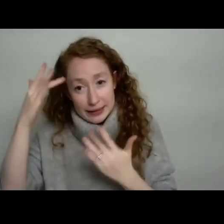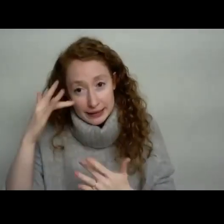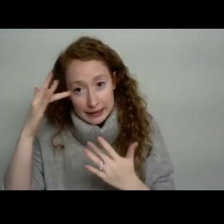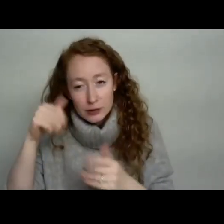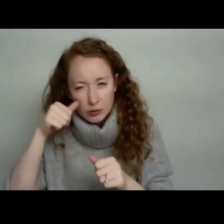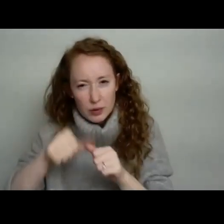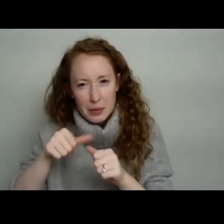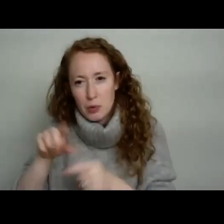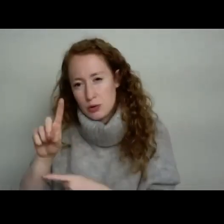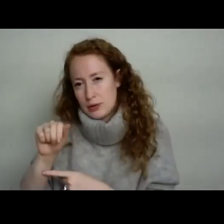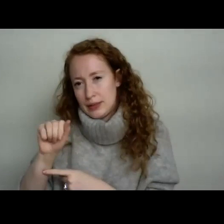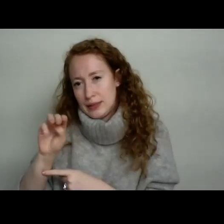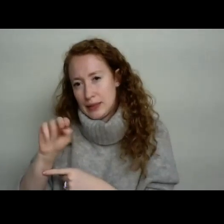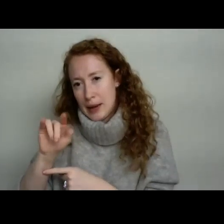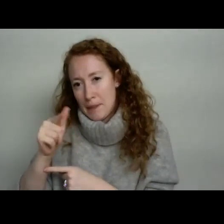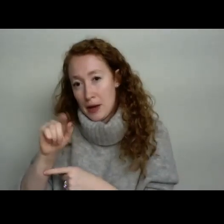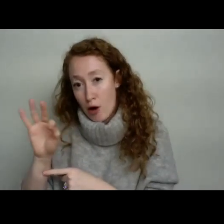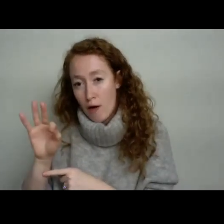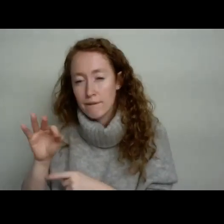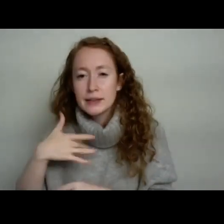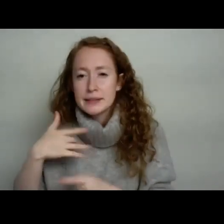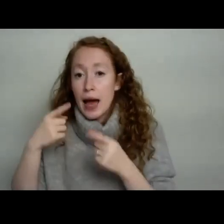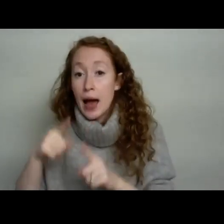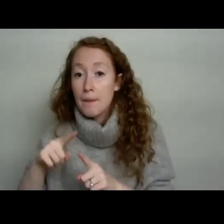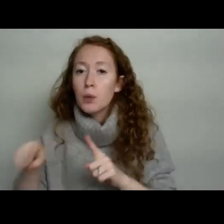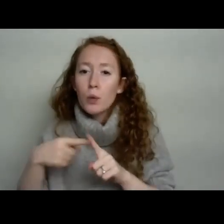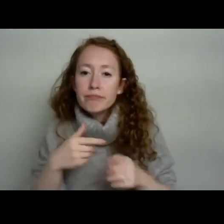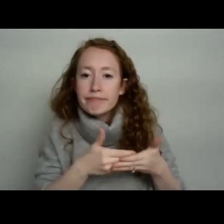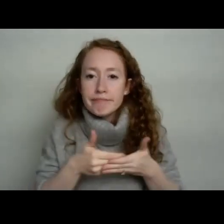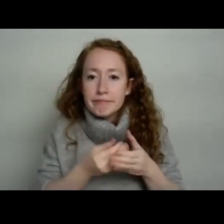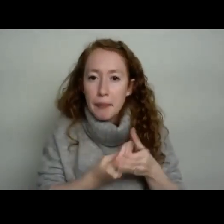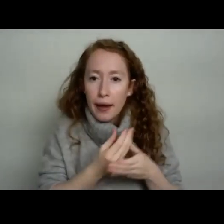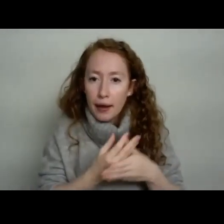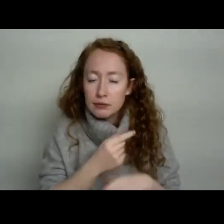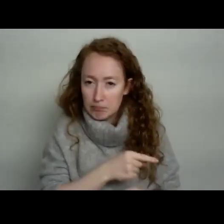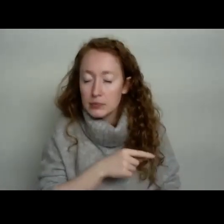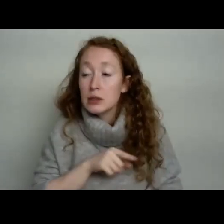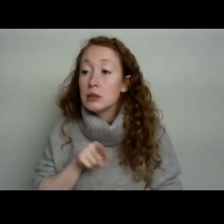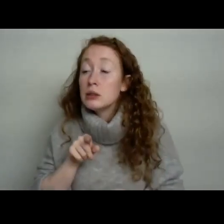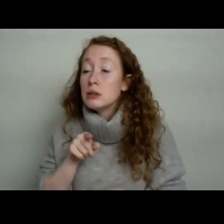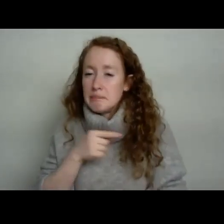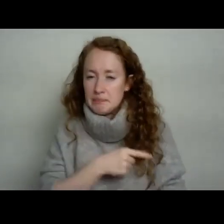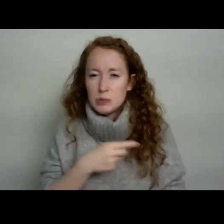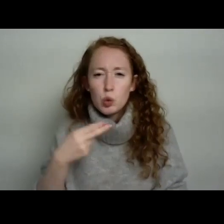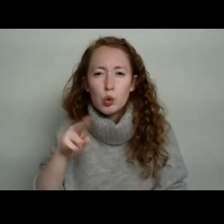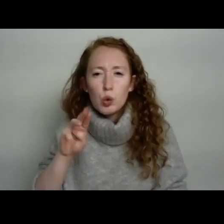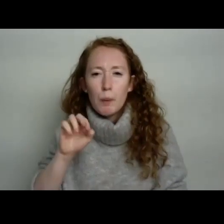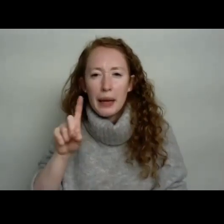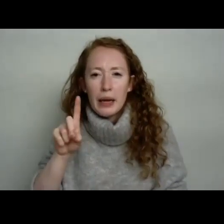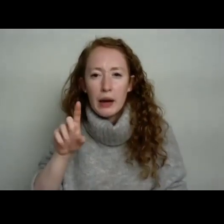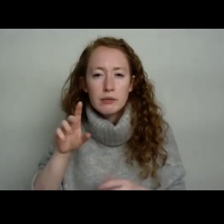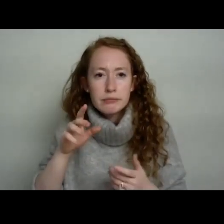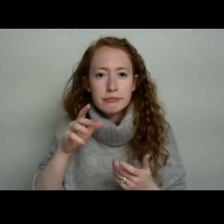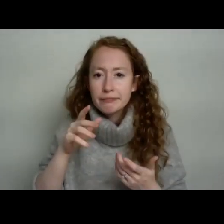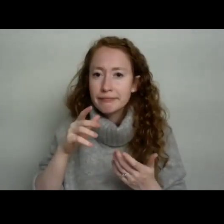off in the seedling stage, that is so much a function of humidity creating the